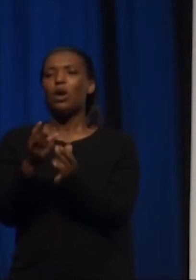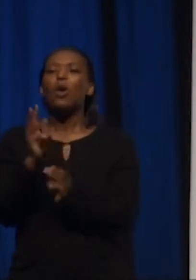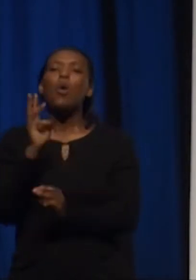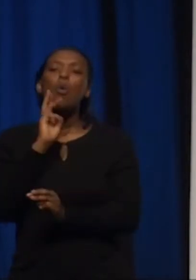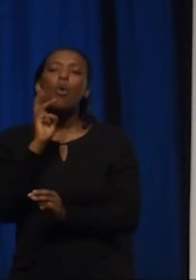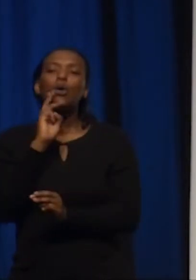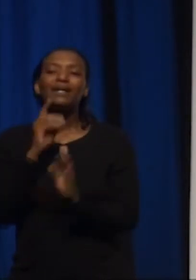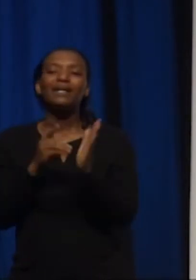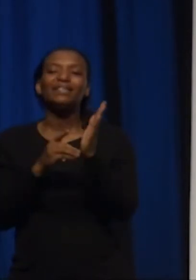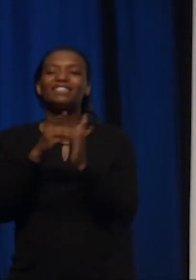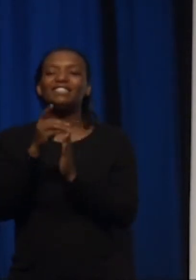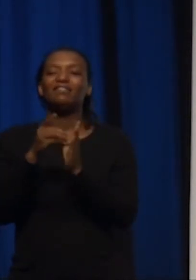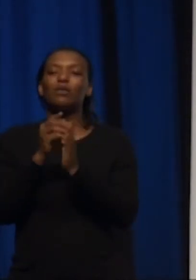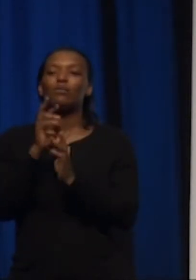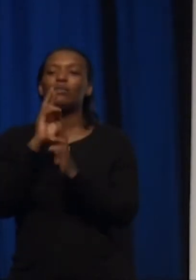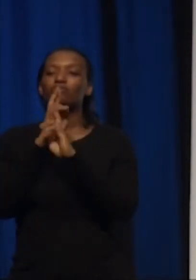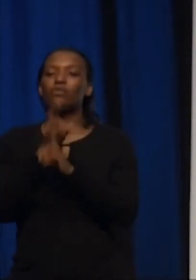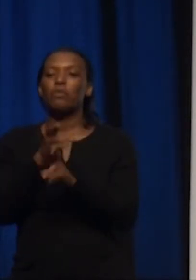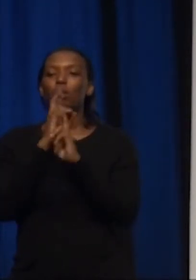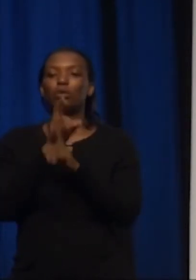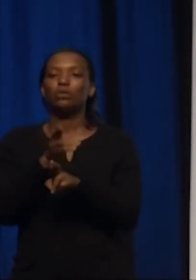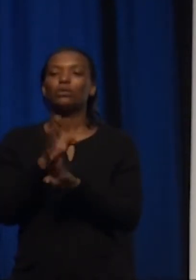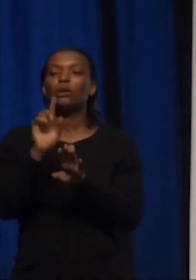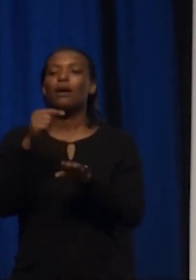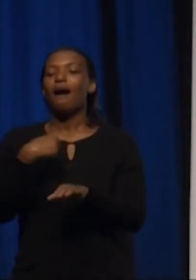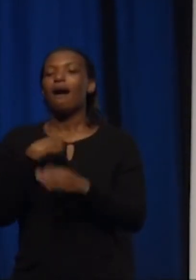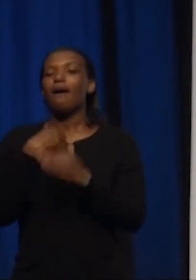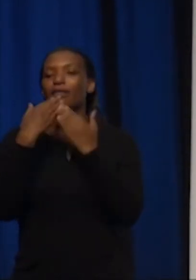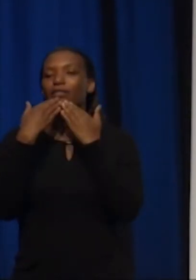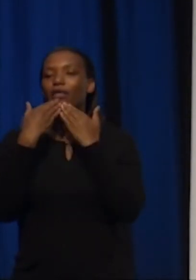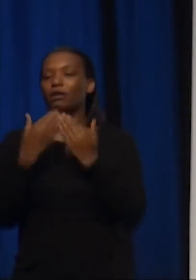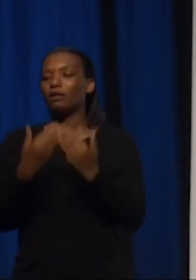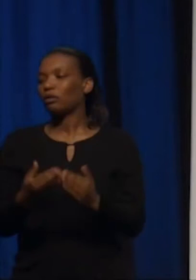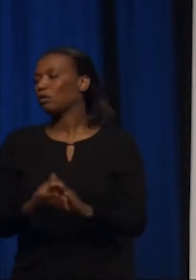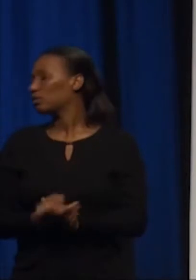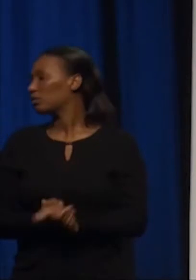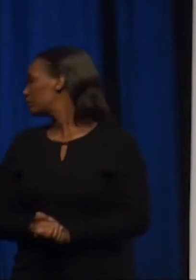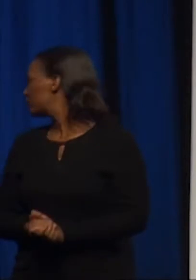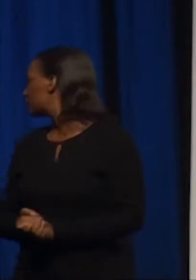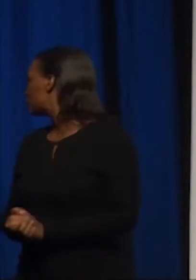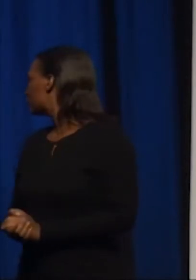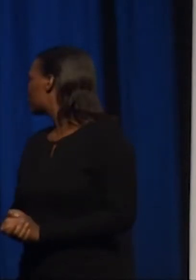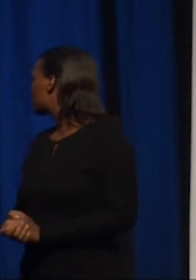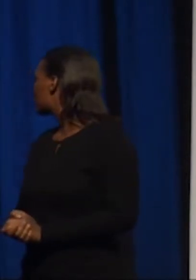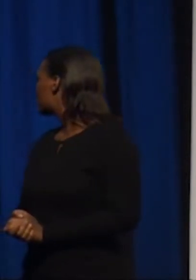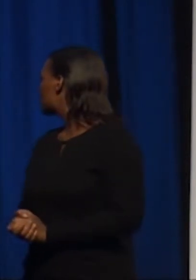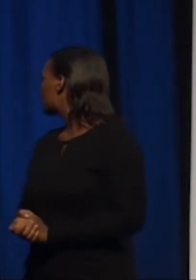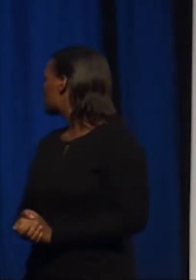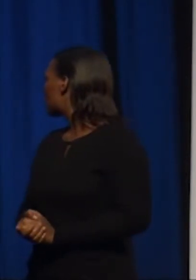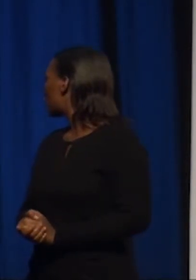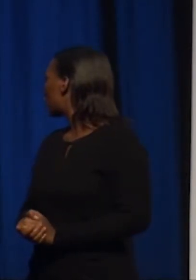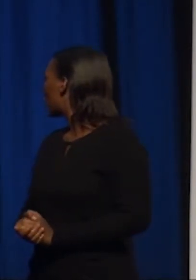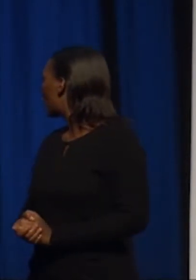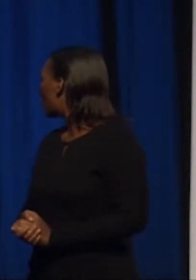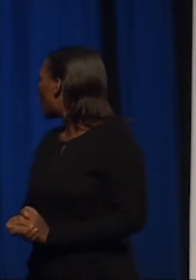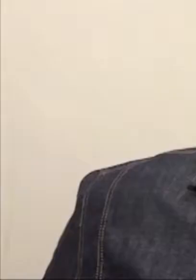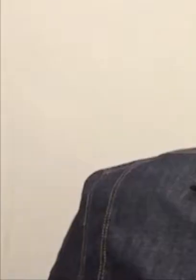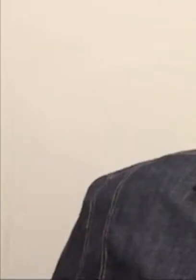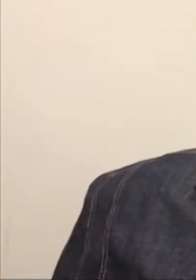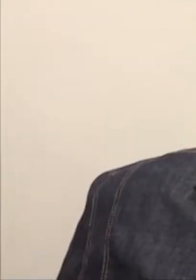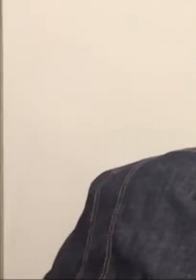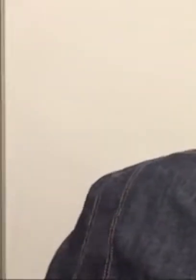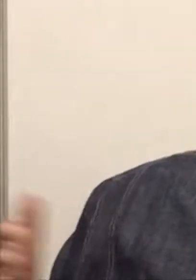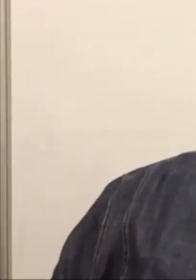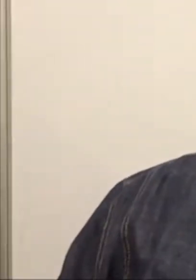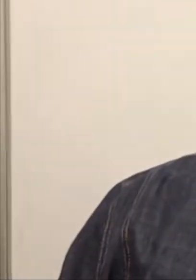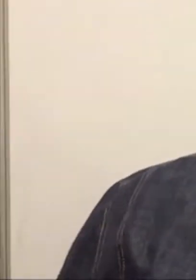Water Development Report. I thank you. We also spoke to exhibitors at the event.